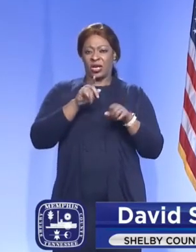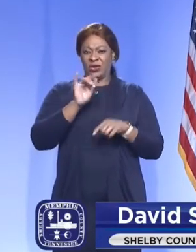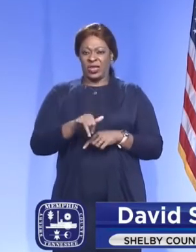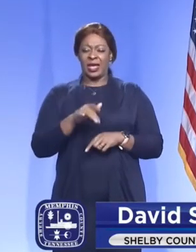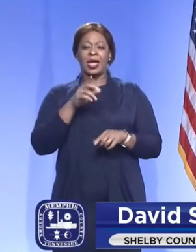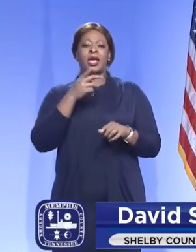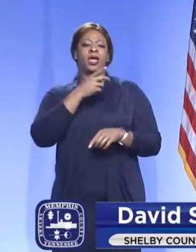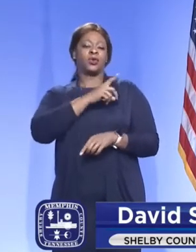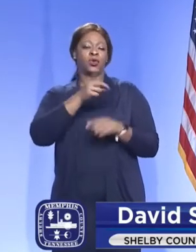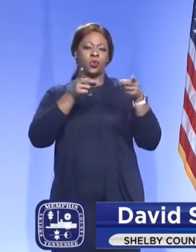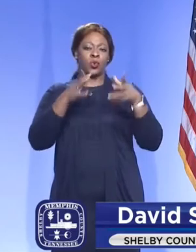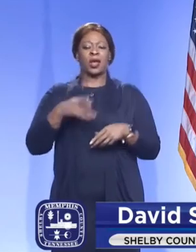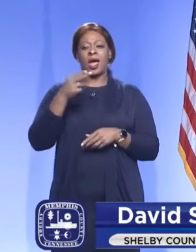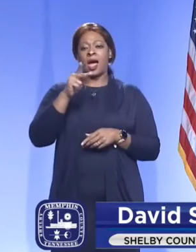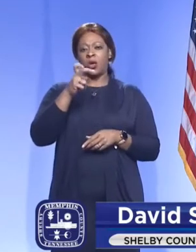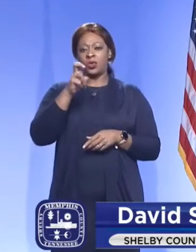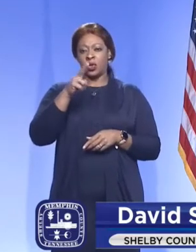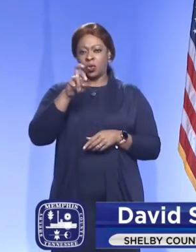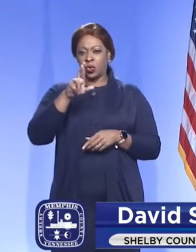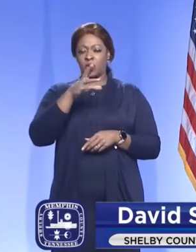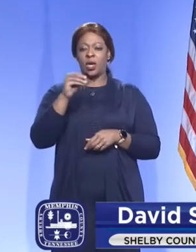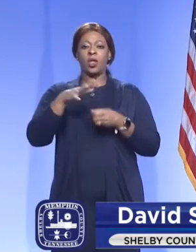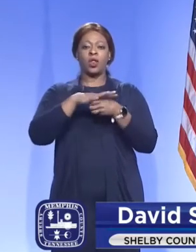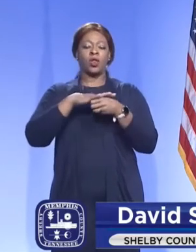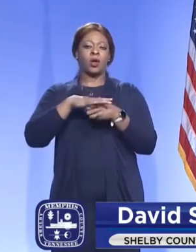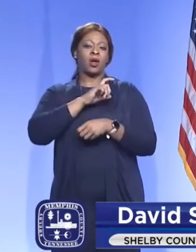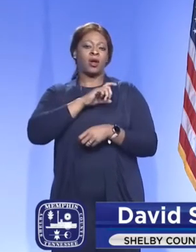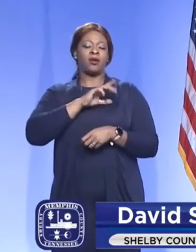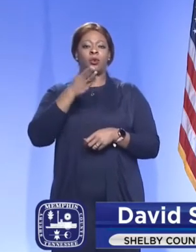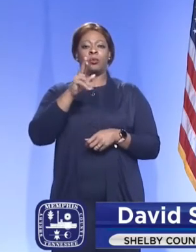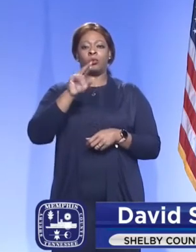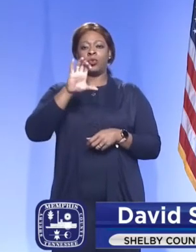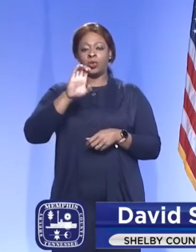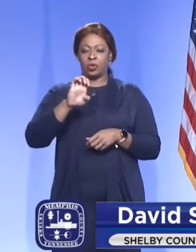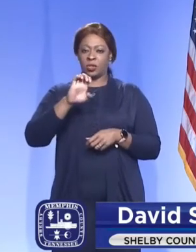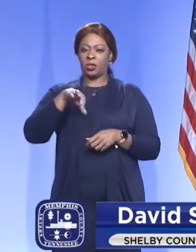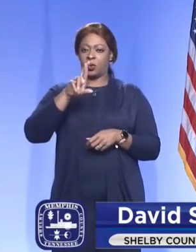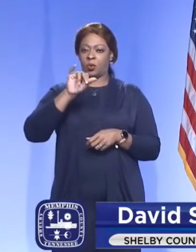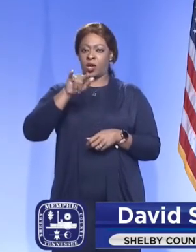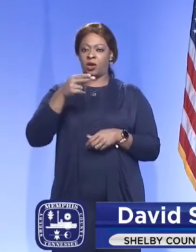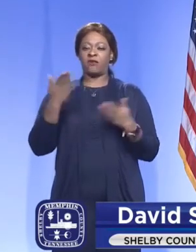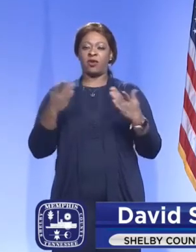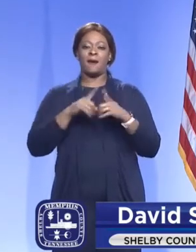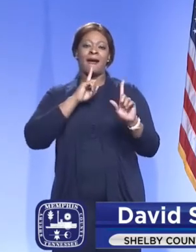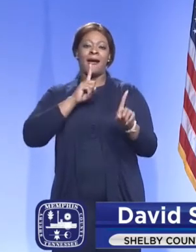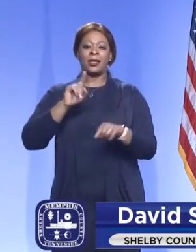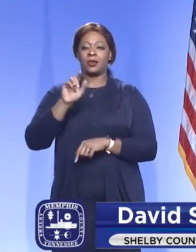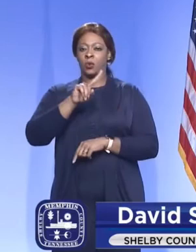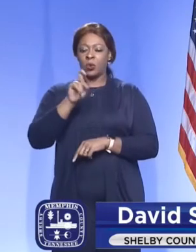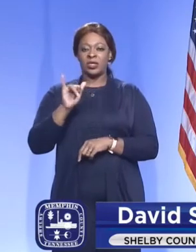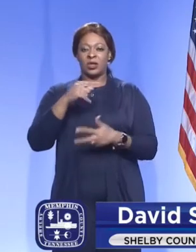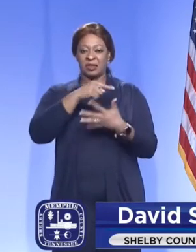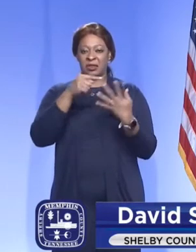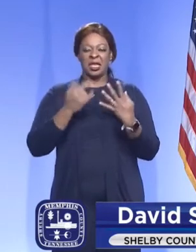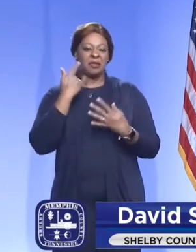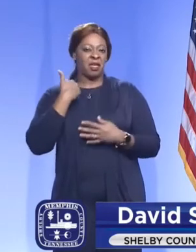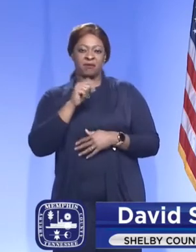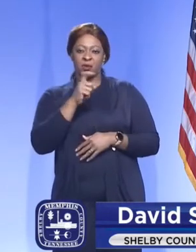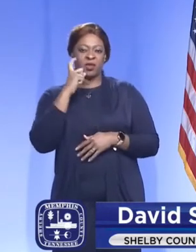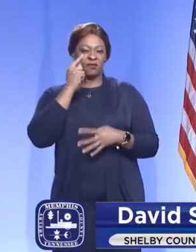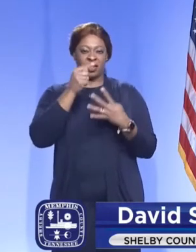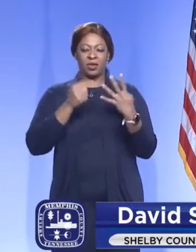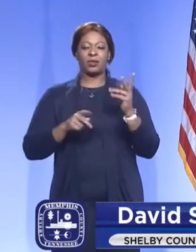Director Haushalter and the local health officer, Dr. Bruce Randolph, with us available to answer questions later if questions come up that